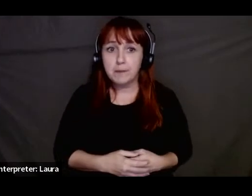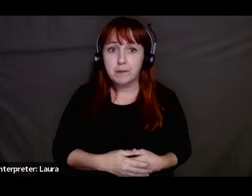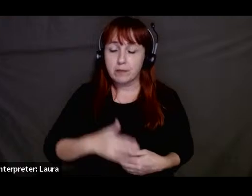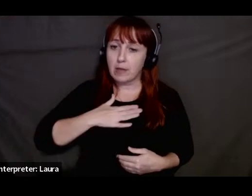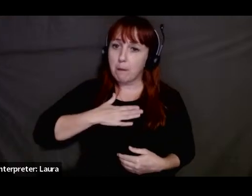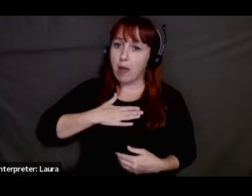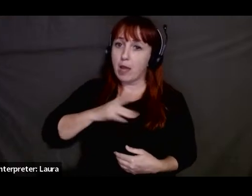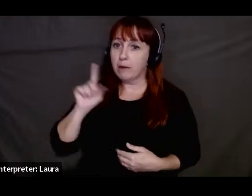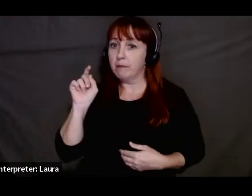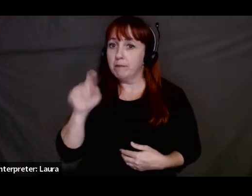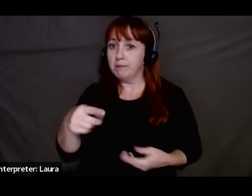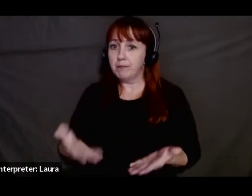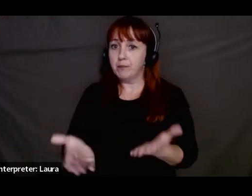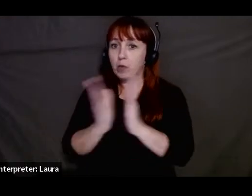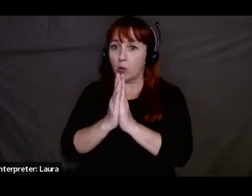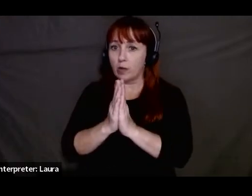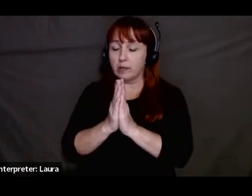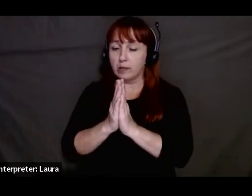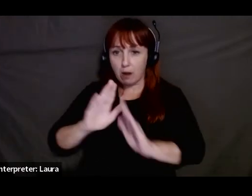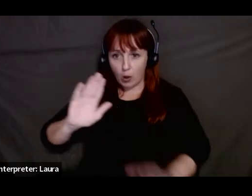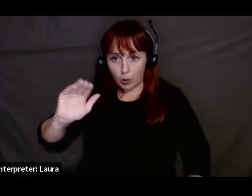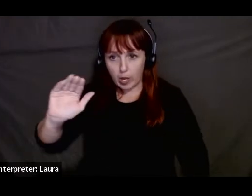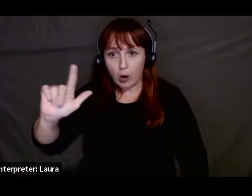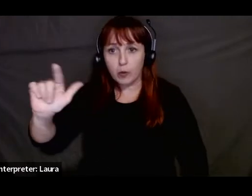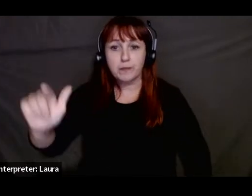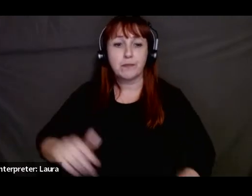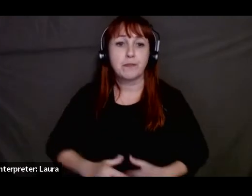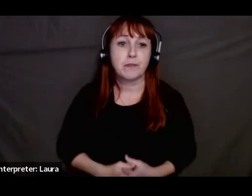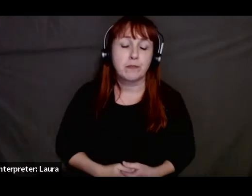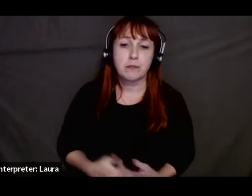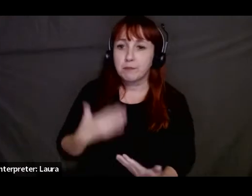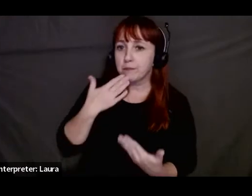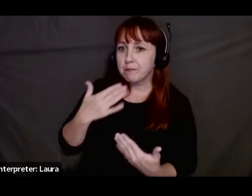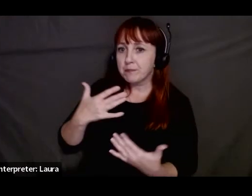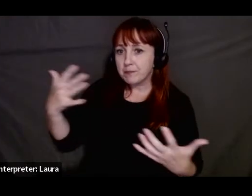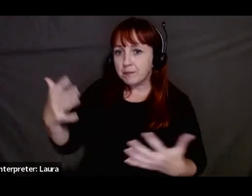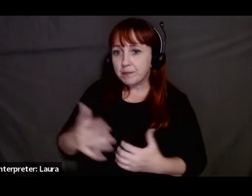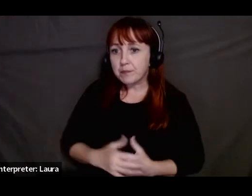my request. Ahuiho. Mahalo. Mahalo nui.